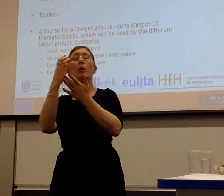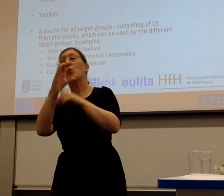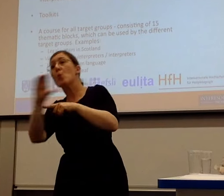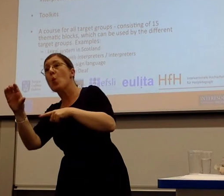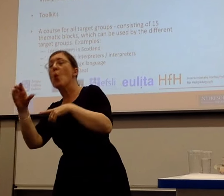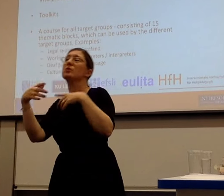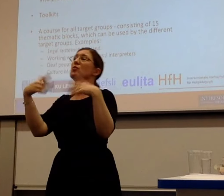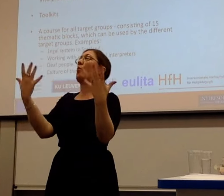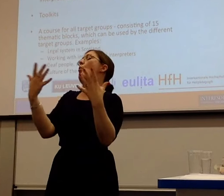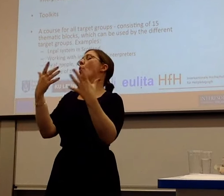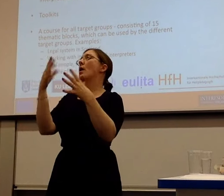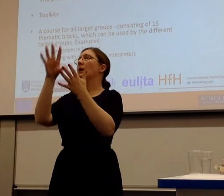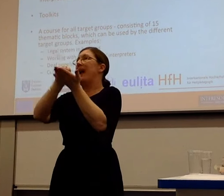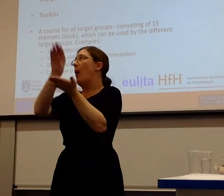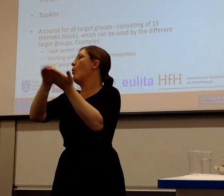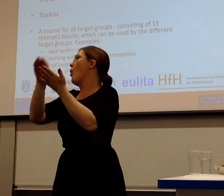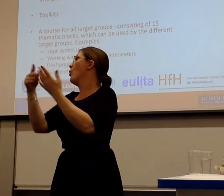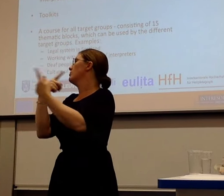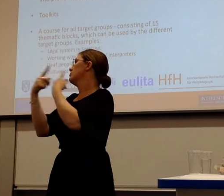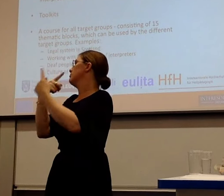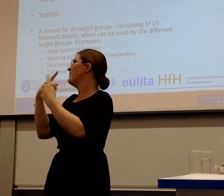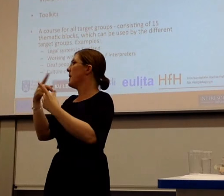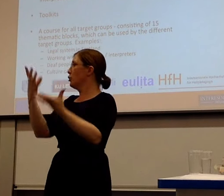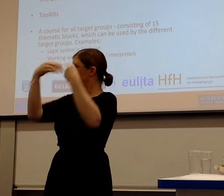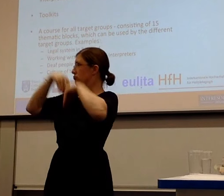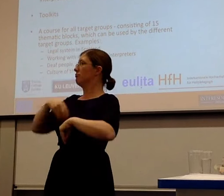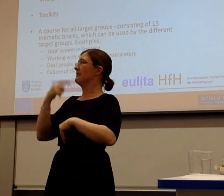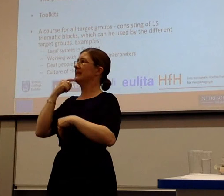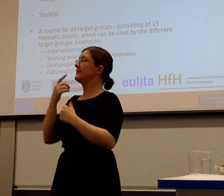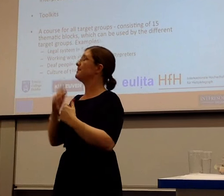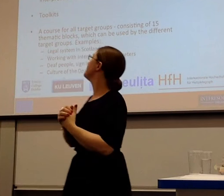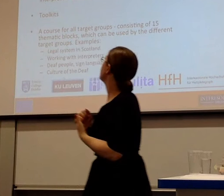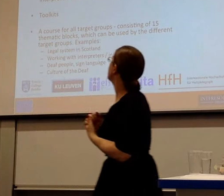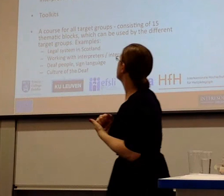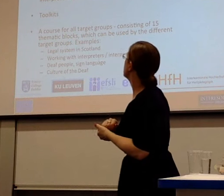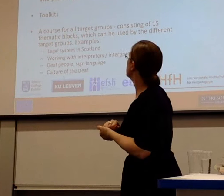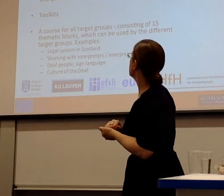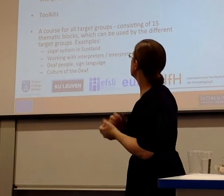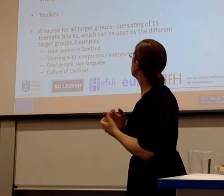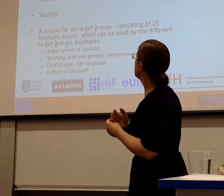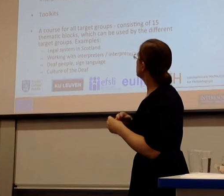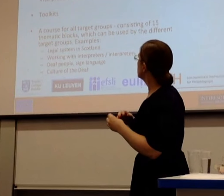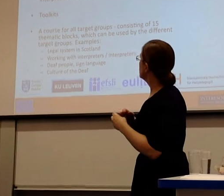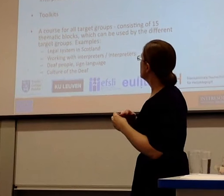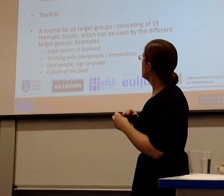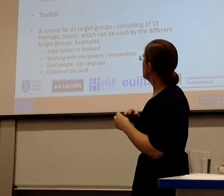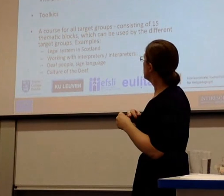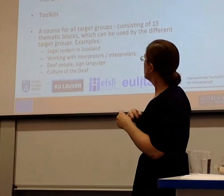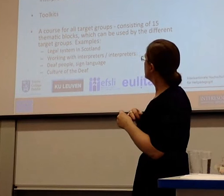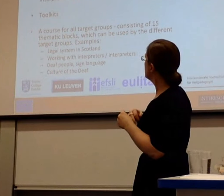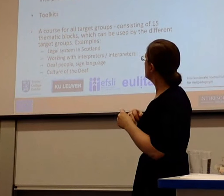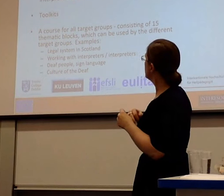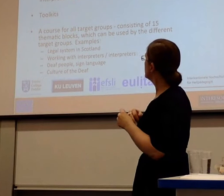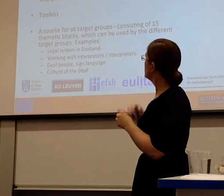can be accessed, perhaps a course or a downloaded information on a webinar, and it can be used for police, legal